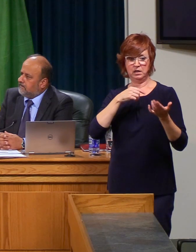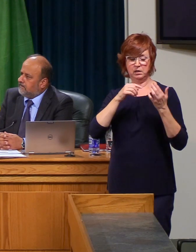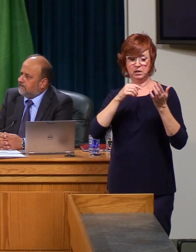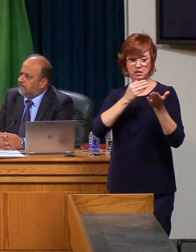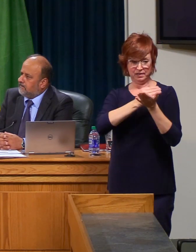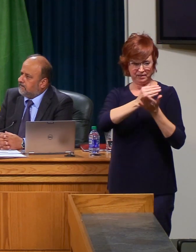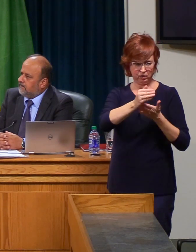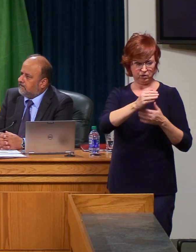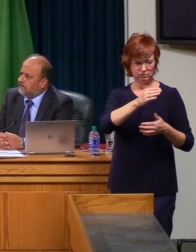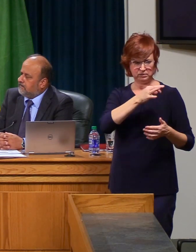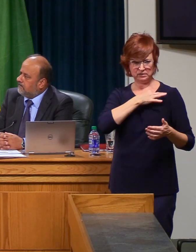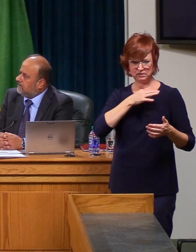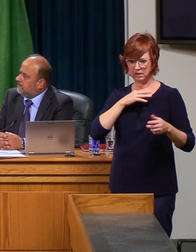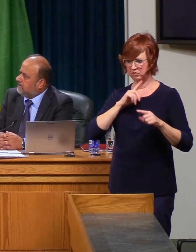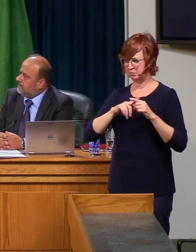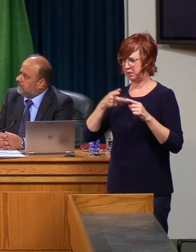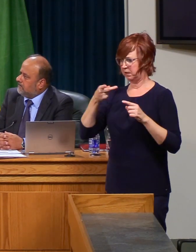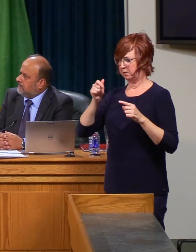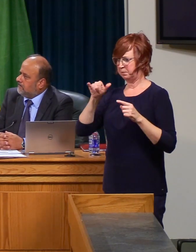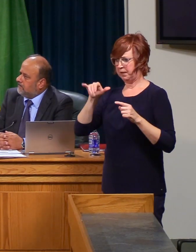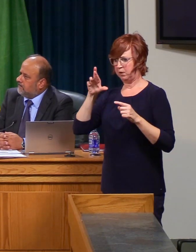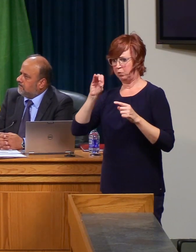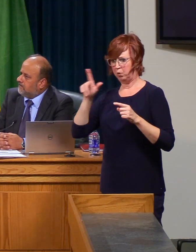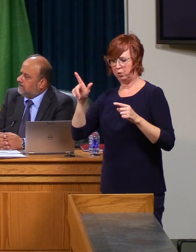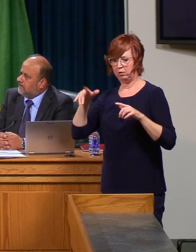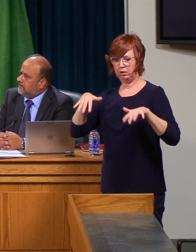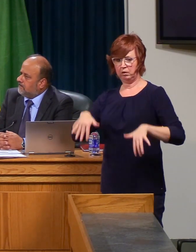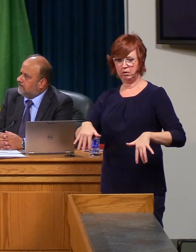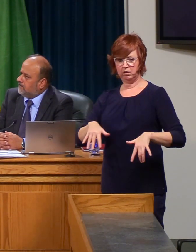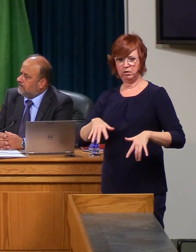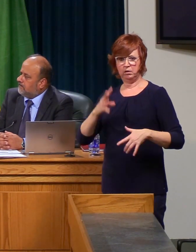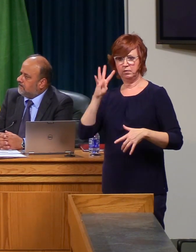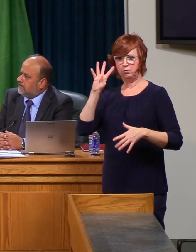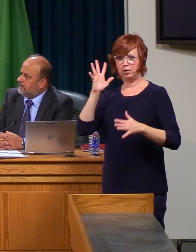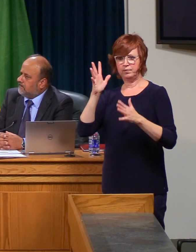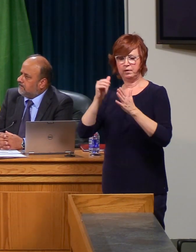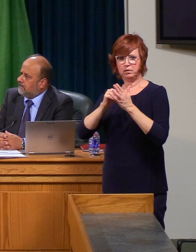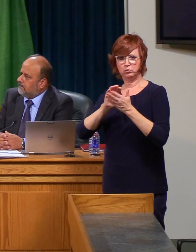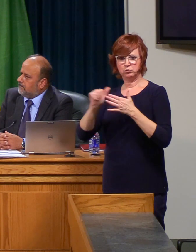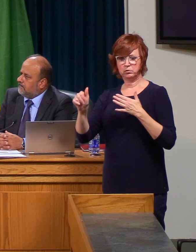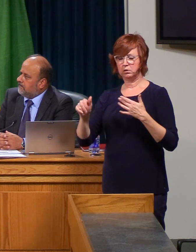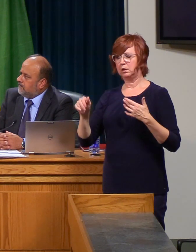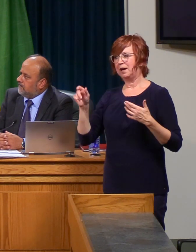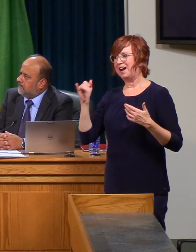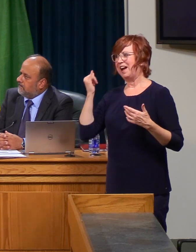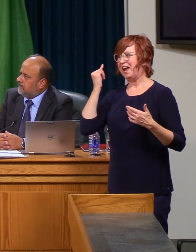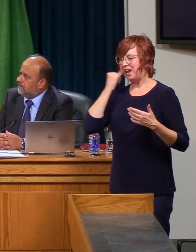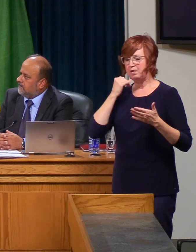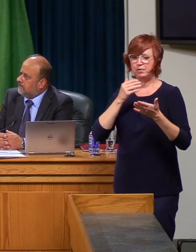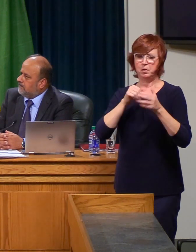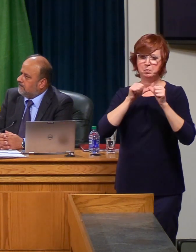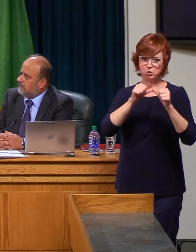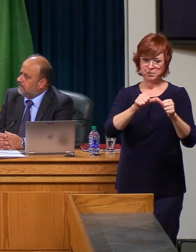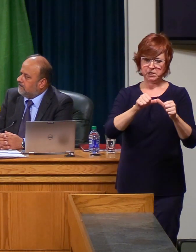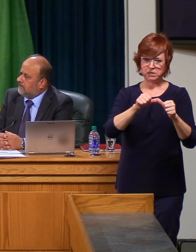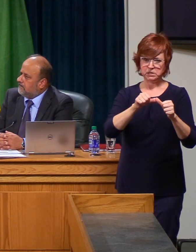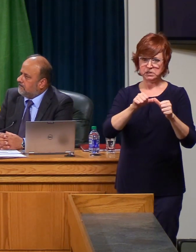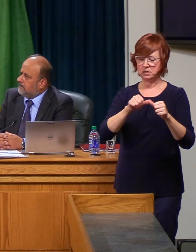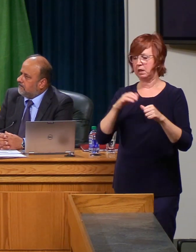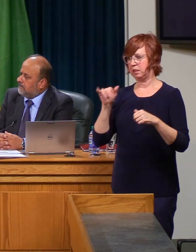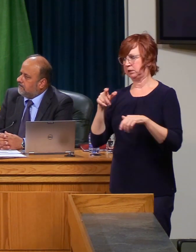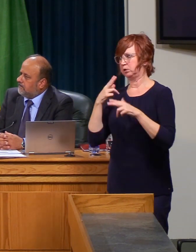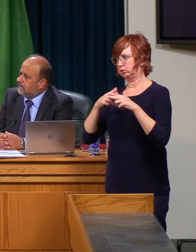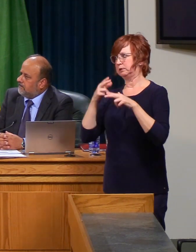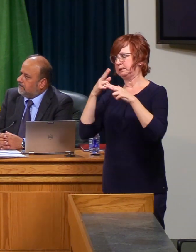going on? Well, that would be if there was a permanent layoff. Now they'll have the option for a temporary layoff to find our way through the next